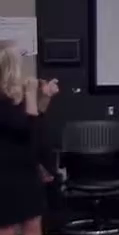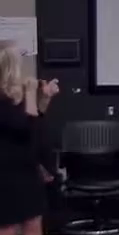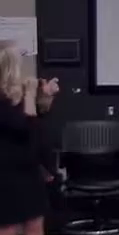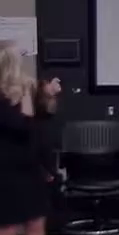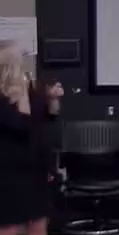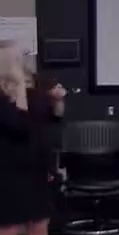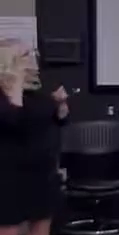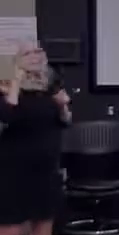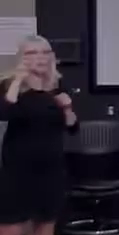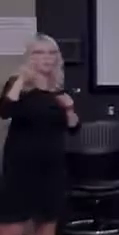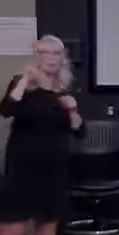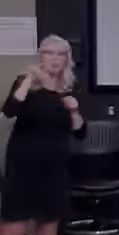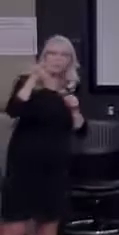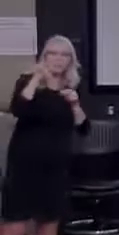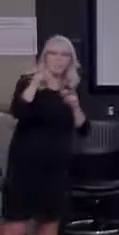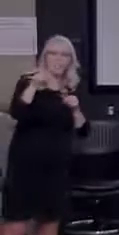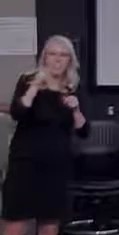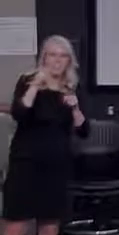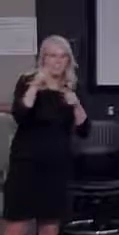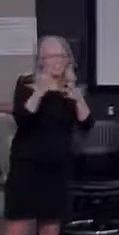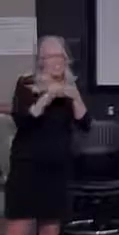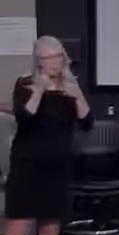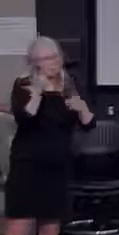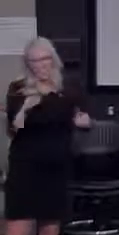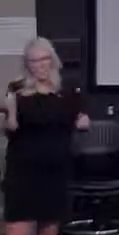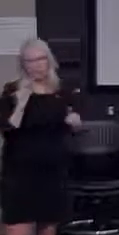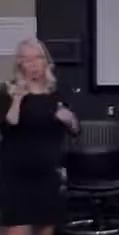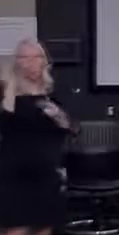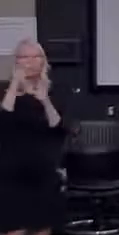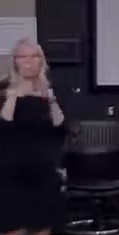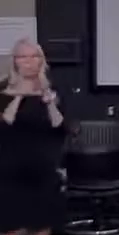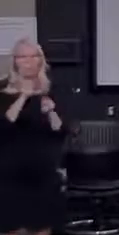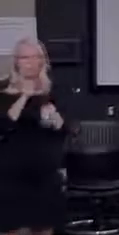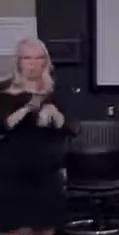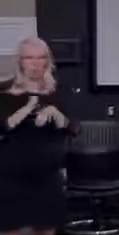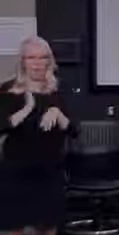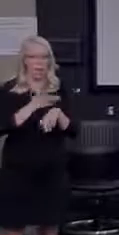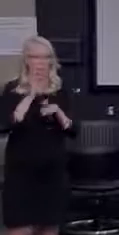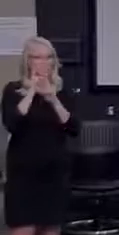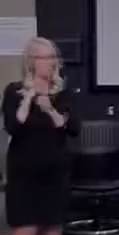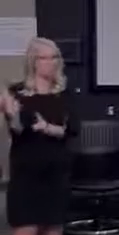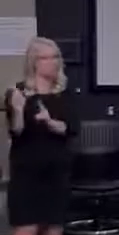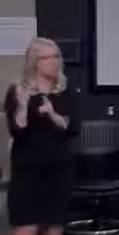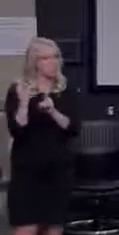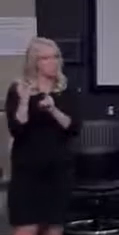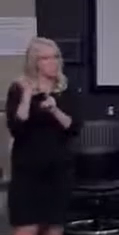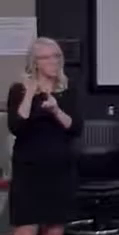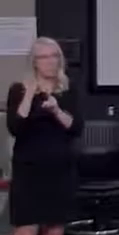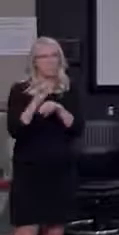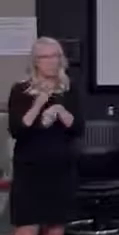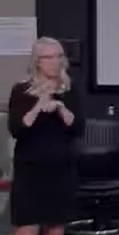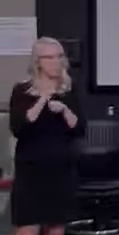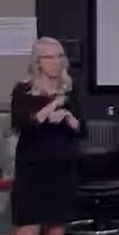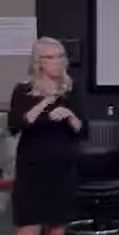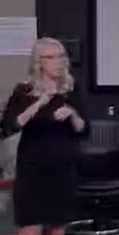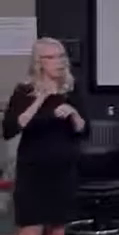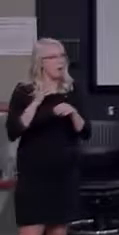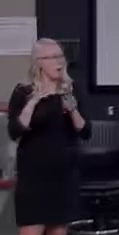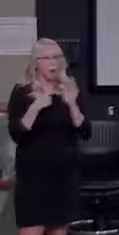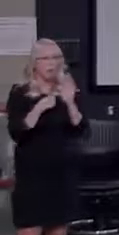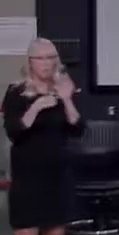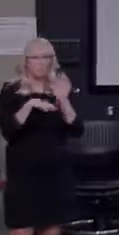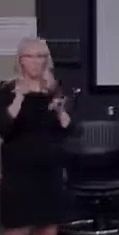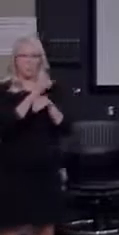a minute. The people on our Distinguished Scientific Advisory Board suggested all these activities coming directly out